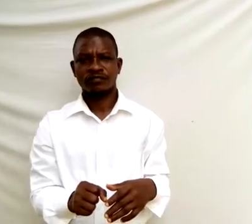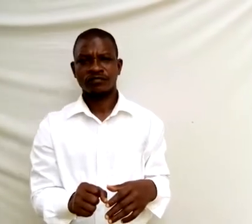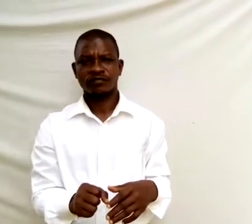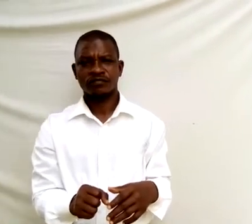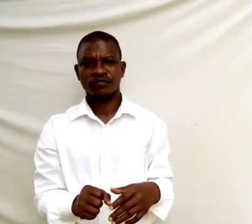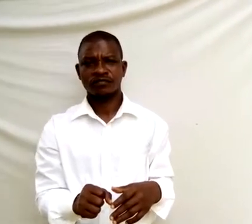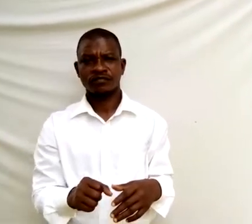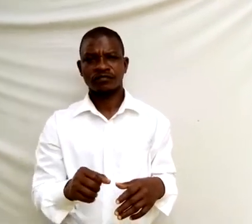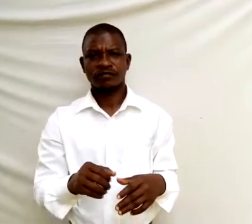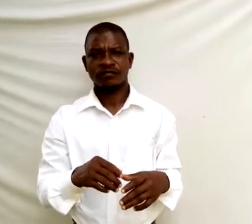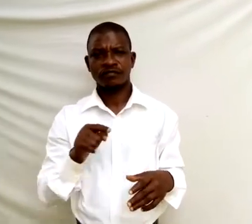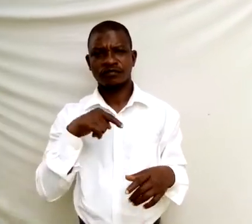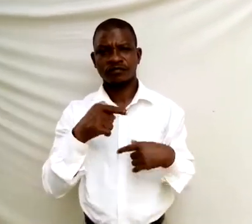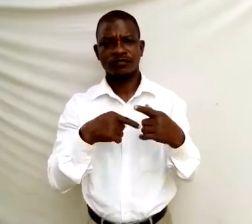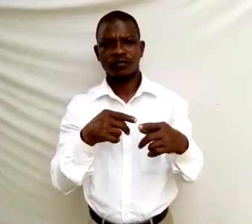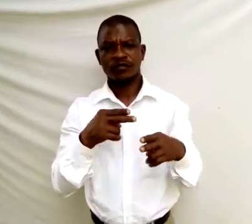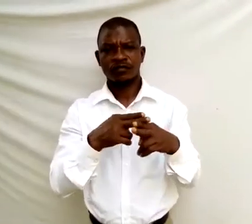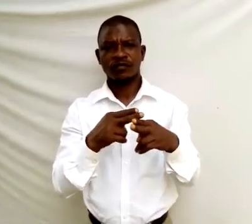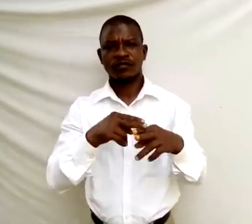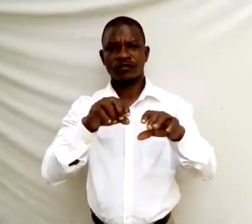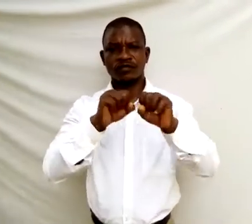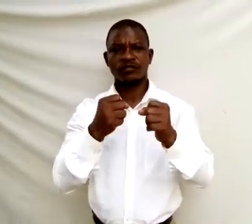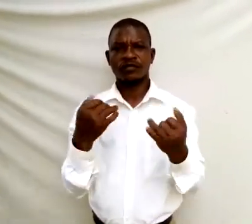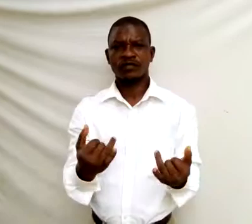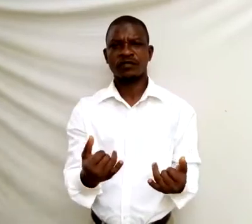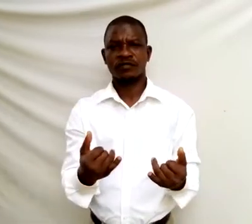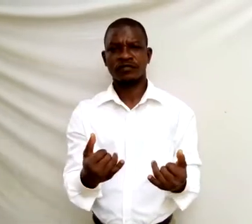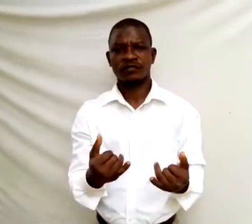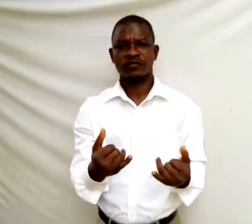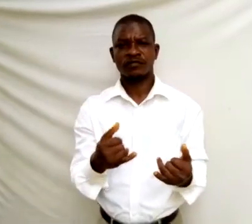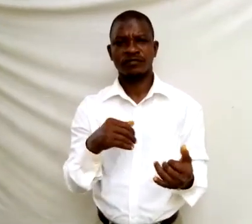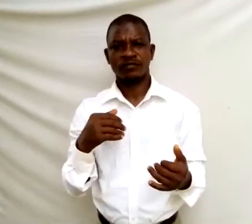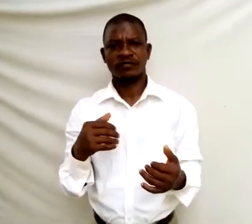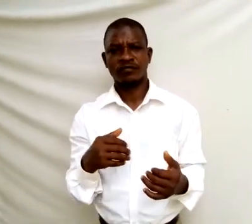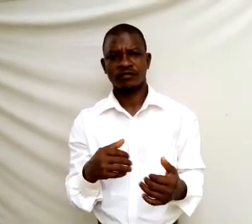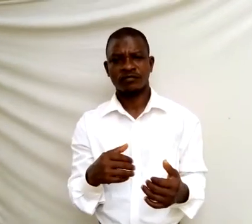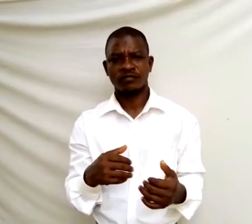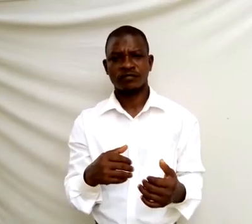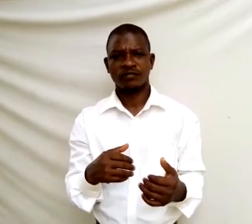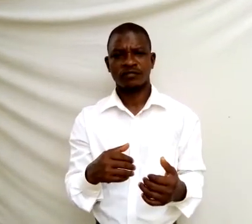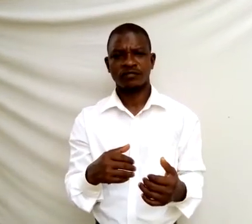We are going for a short break now. Welcome back, students. From that short